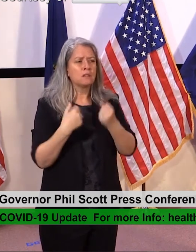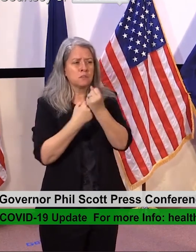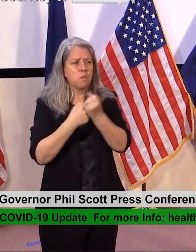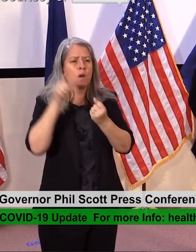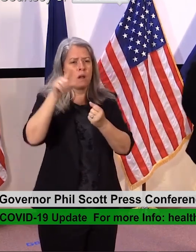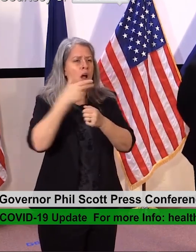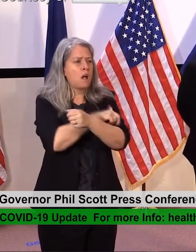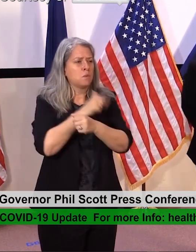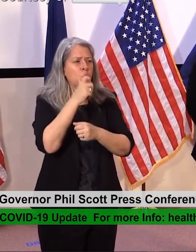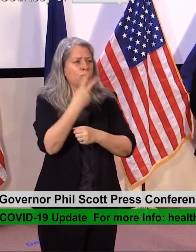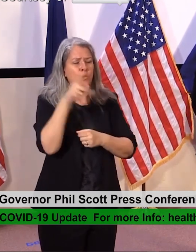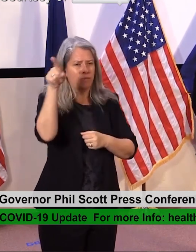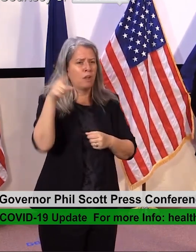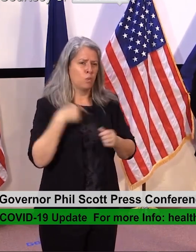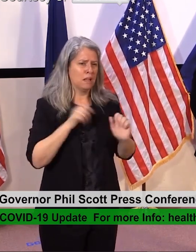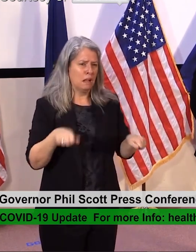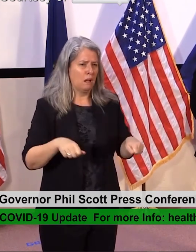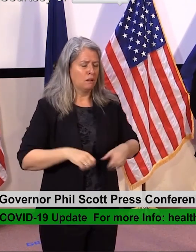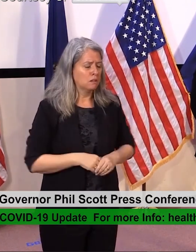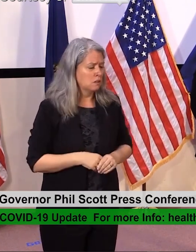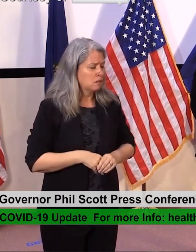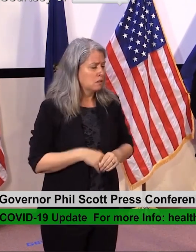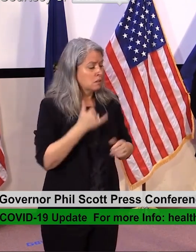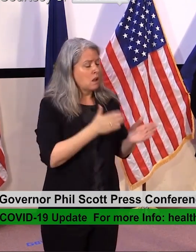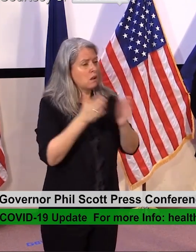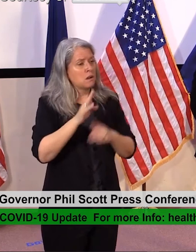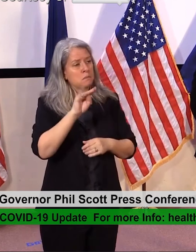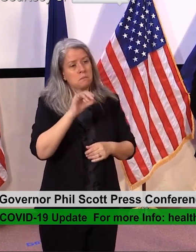Sure, Secretary, I think you covered it pretty well.